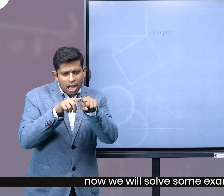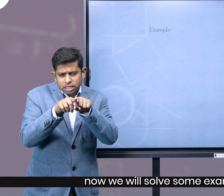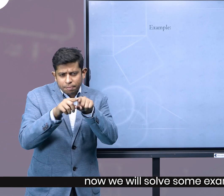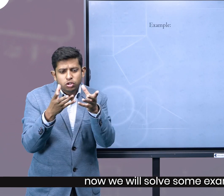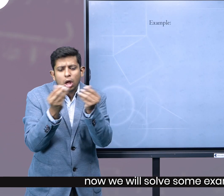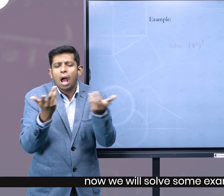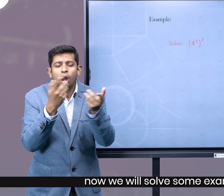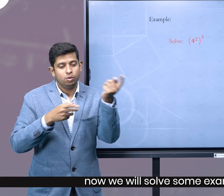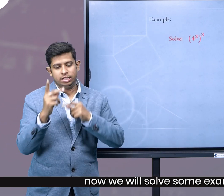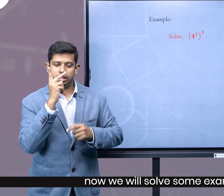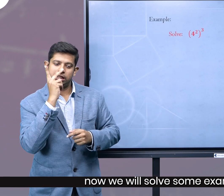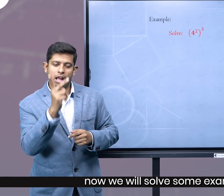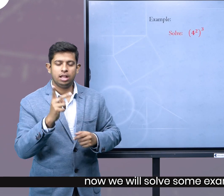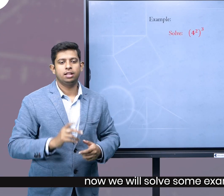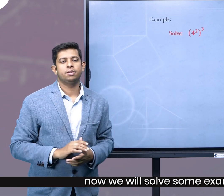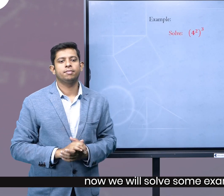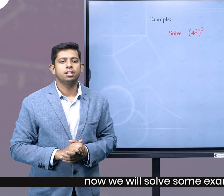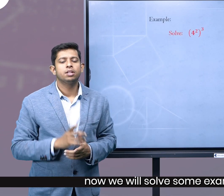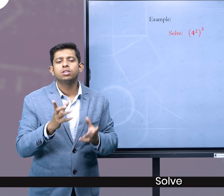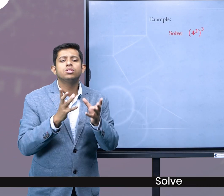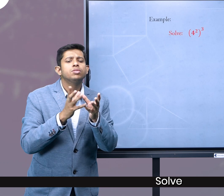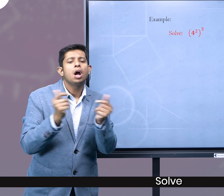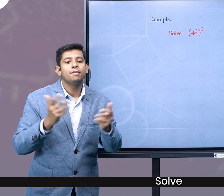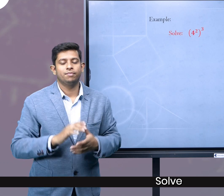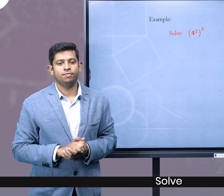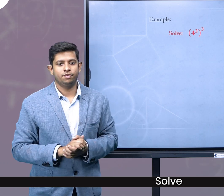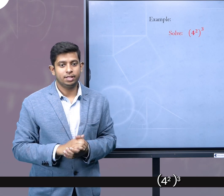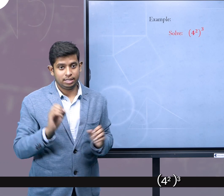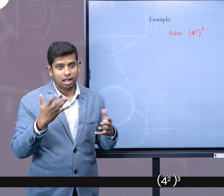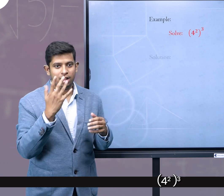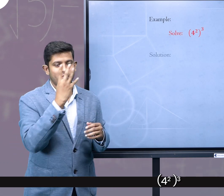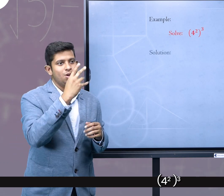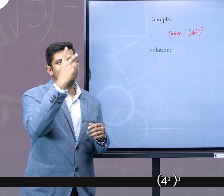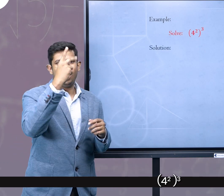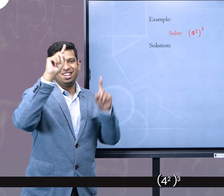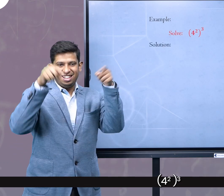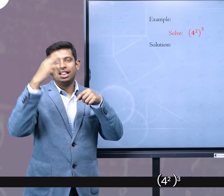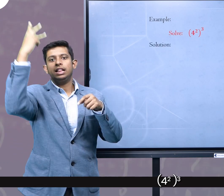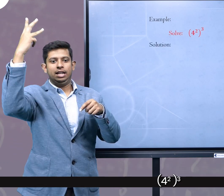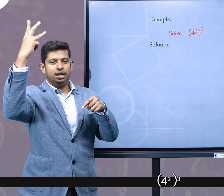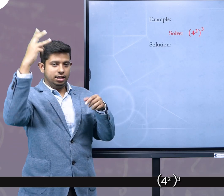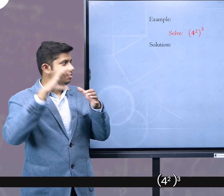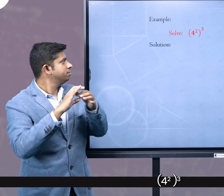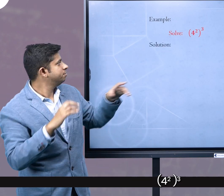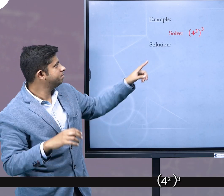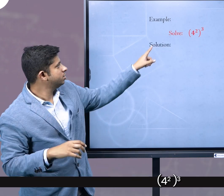Now we will solve some examples. Solve 4 to the power of 2 whole to the power of